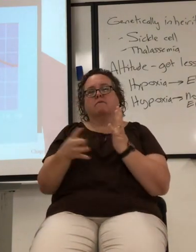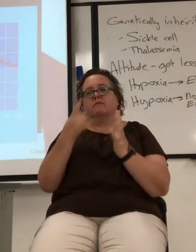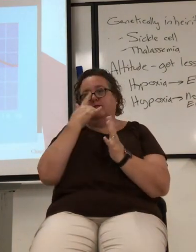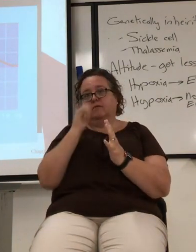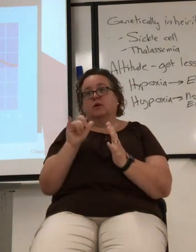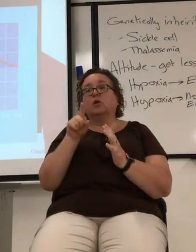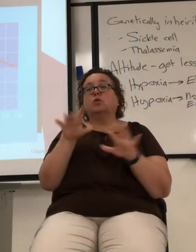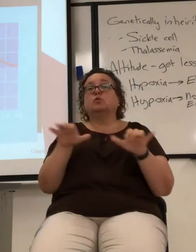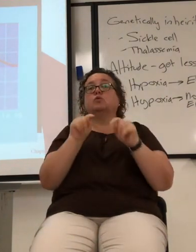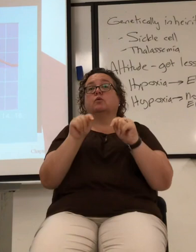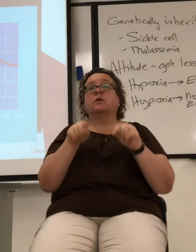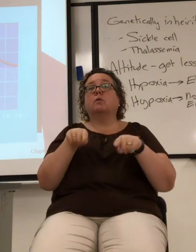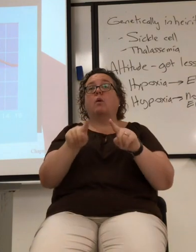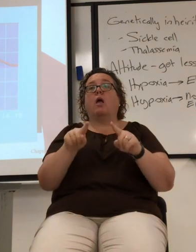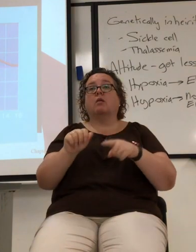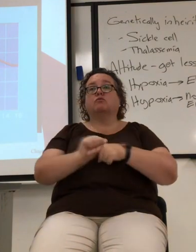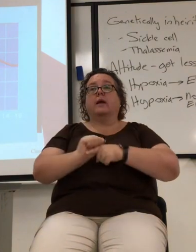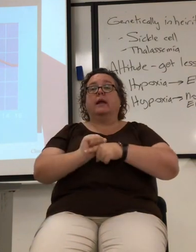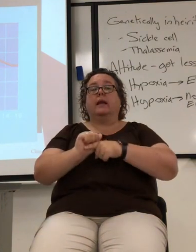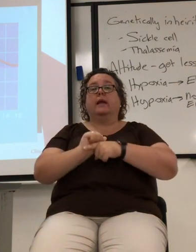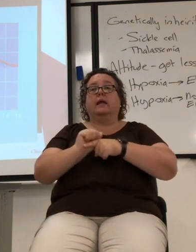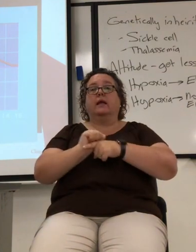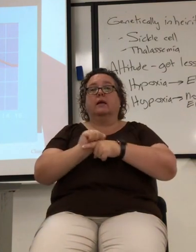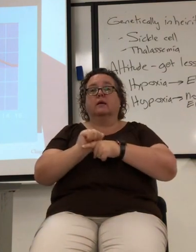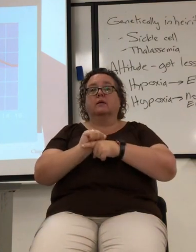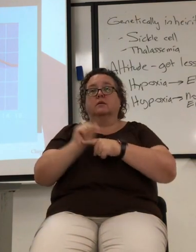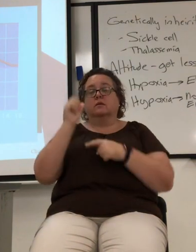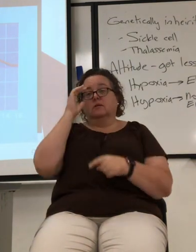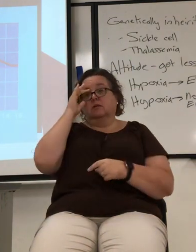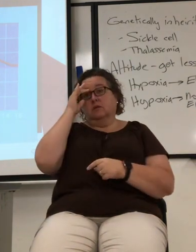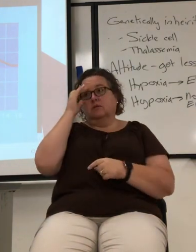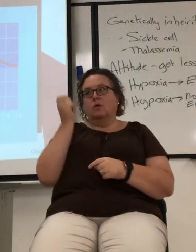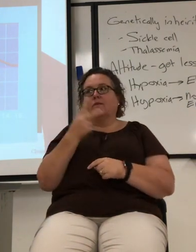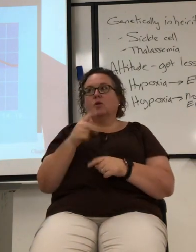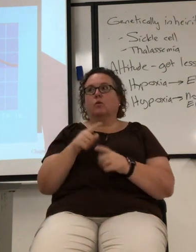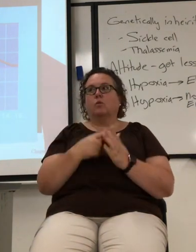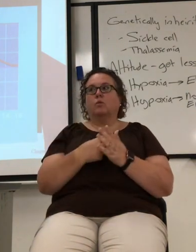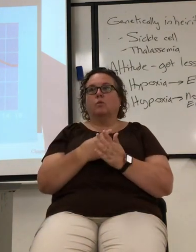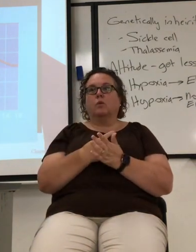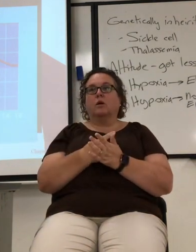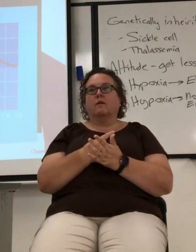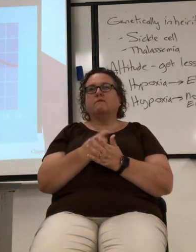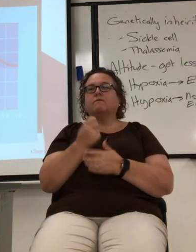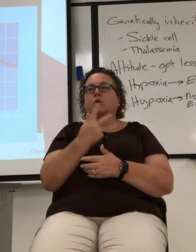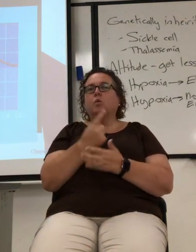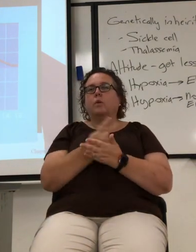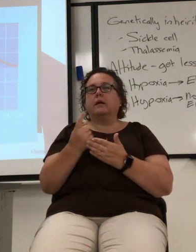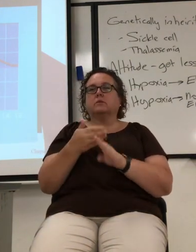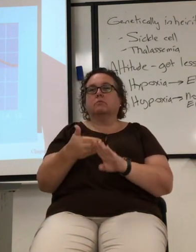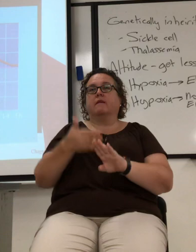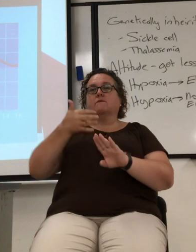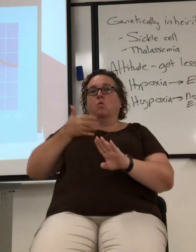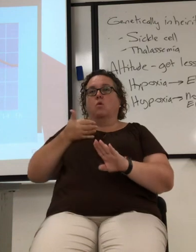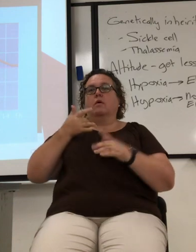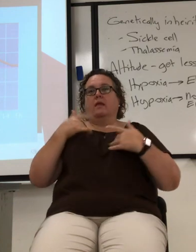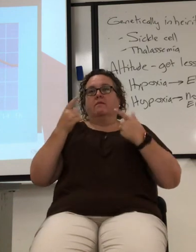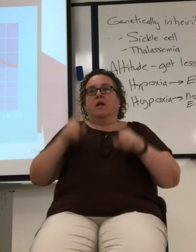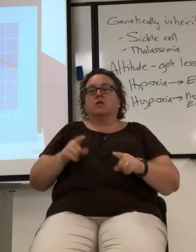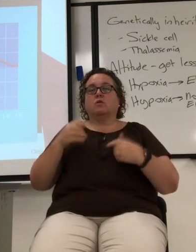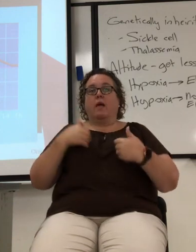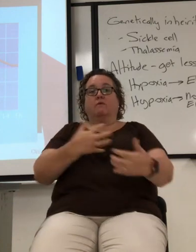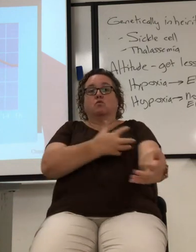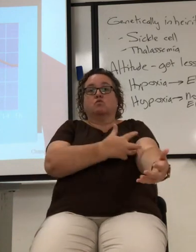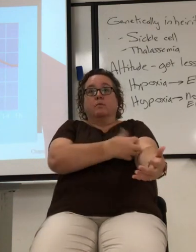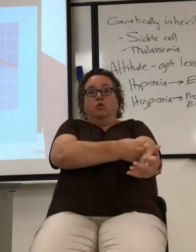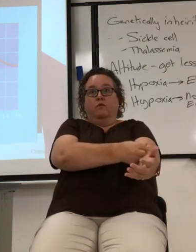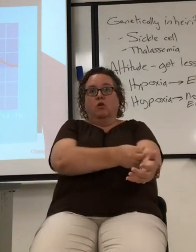You do it when you're training. So a few weeks prior to your event, you got the removal. So your crit